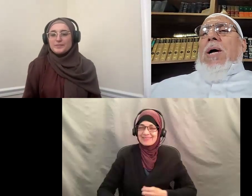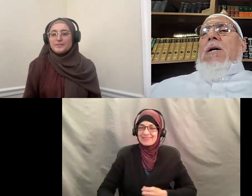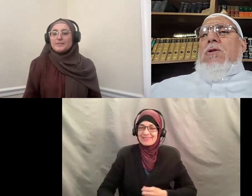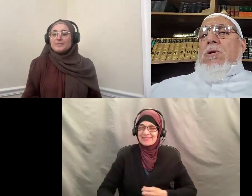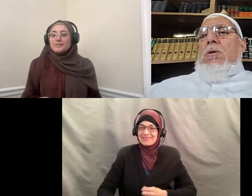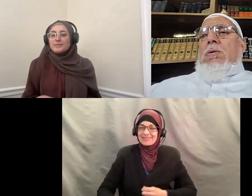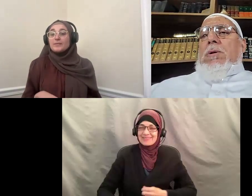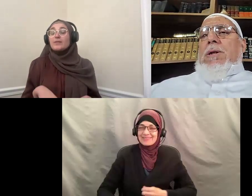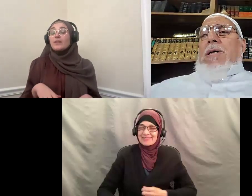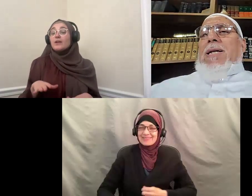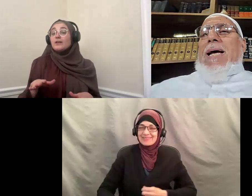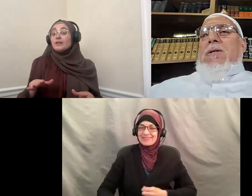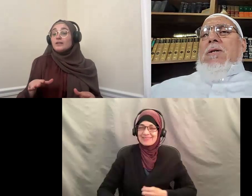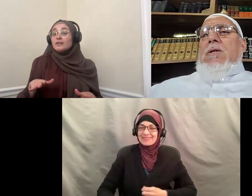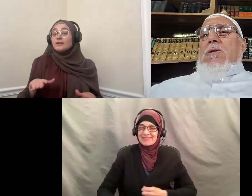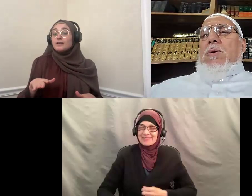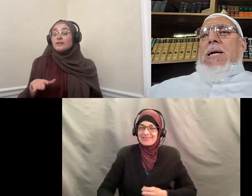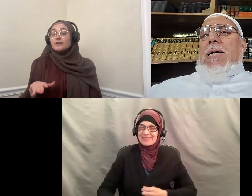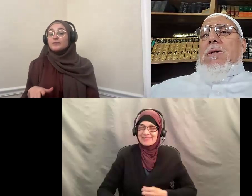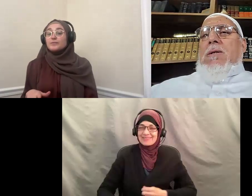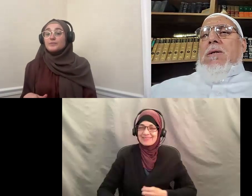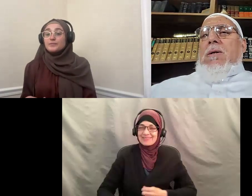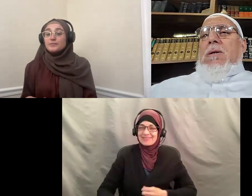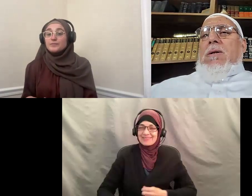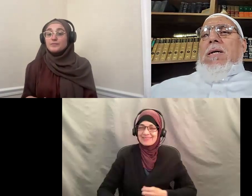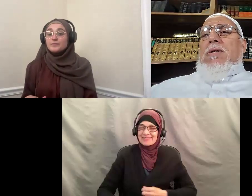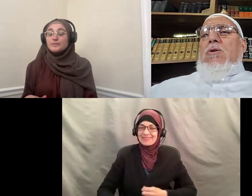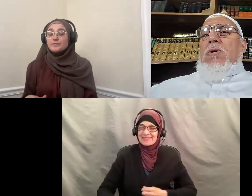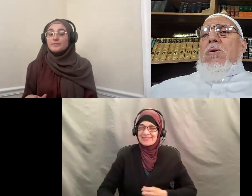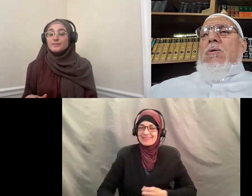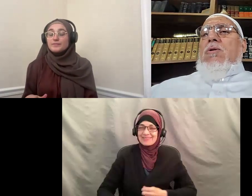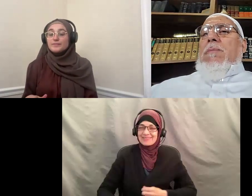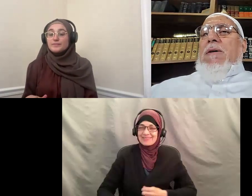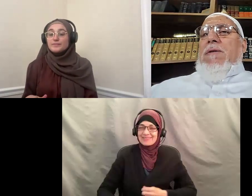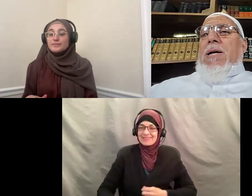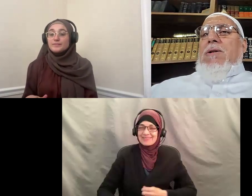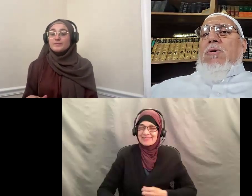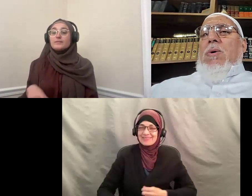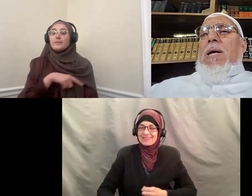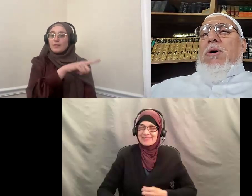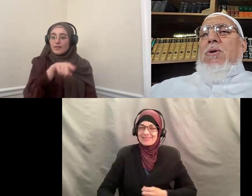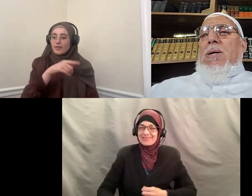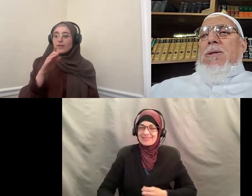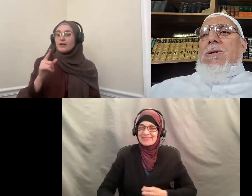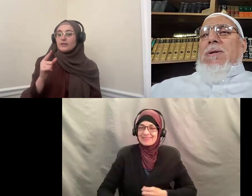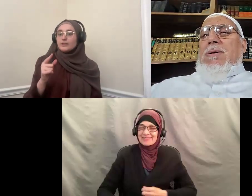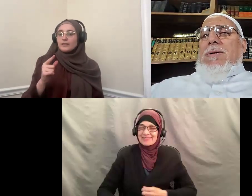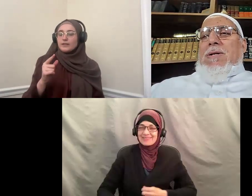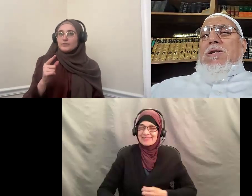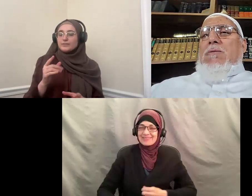they tried to get access to the guests. The guests told Lut, don't be afraid. Don't worry about